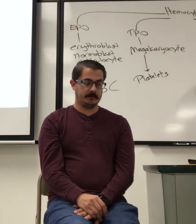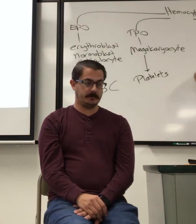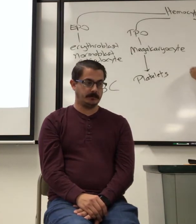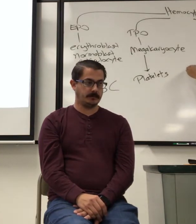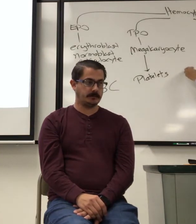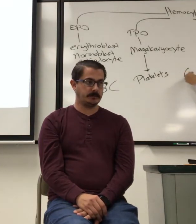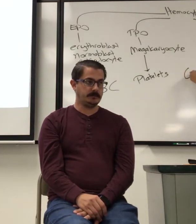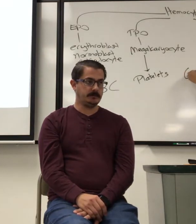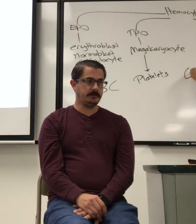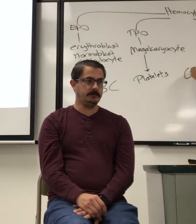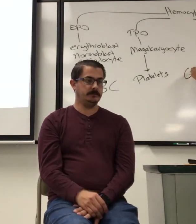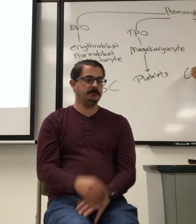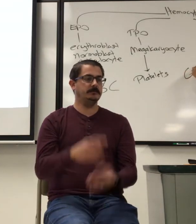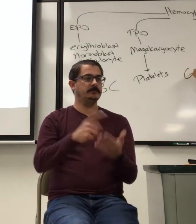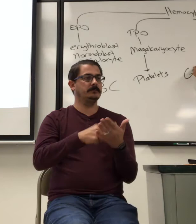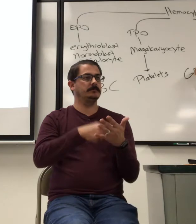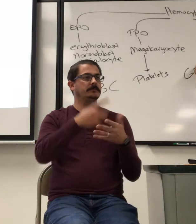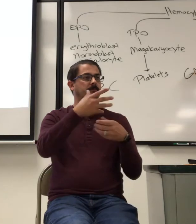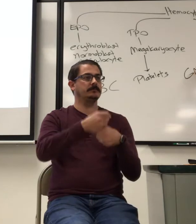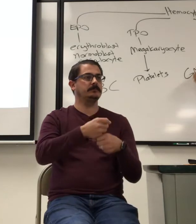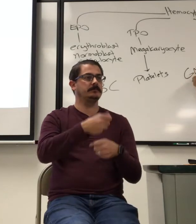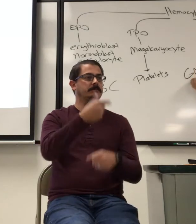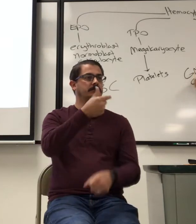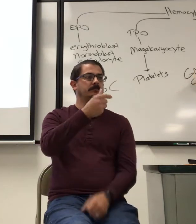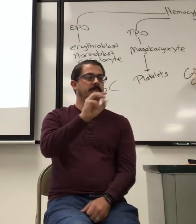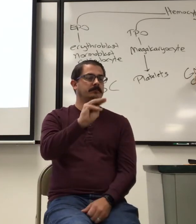Sometimes I abbreviate that GM